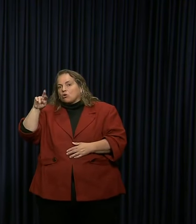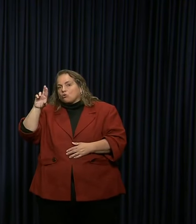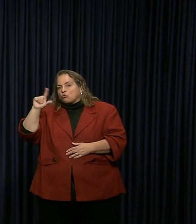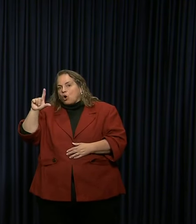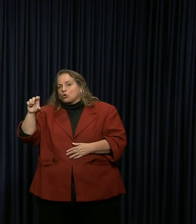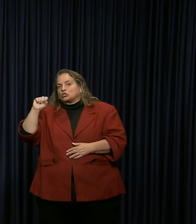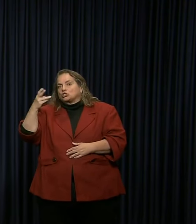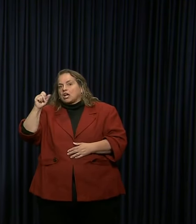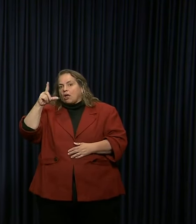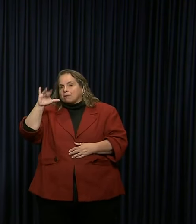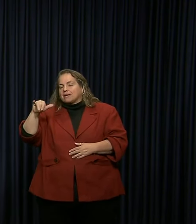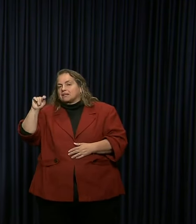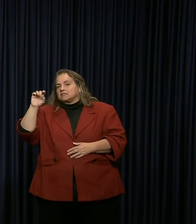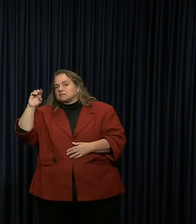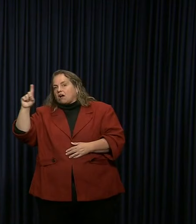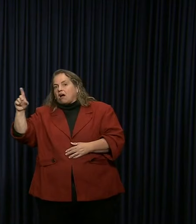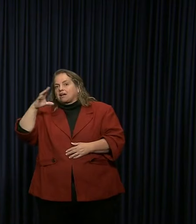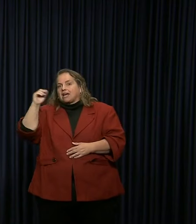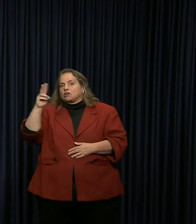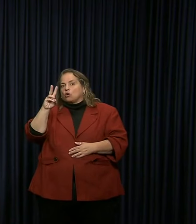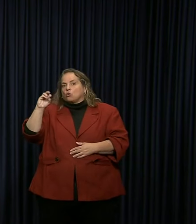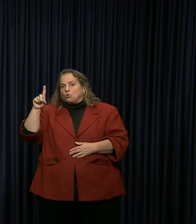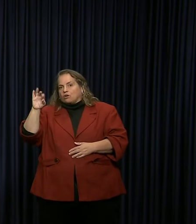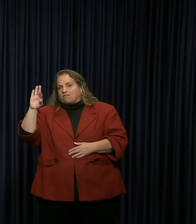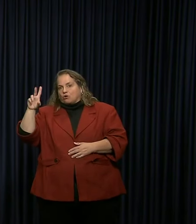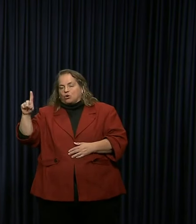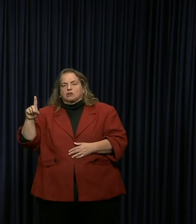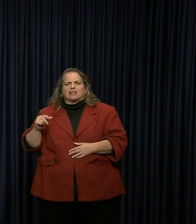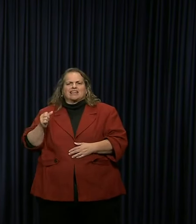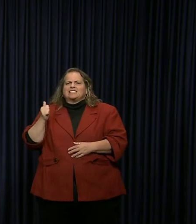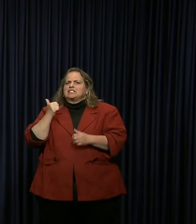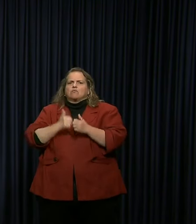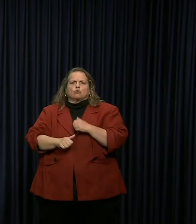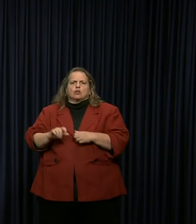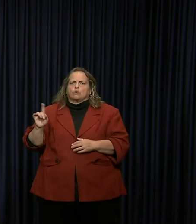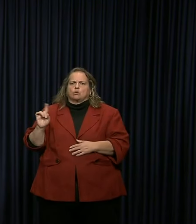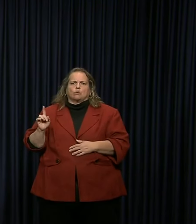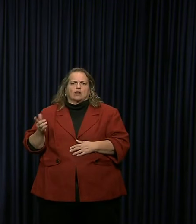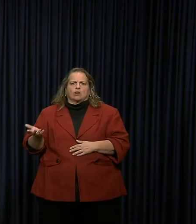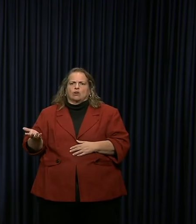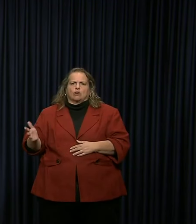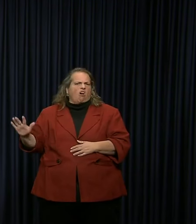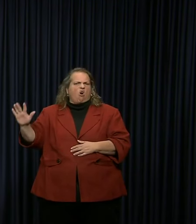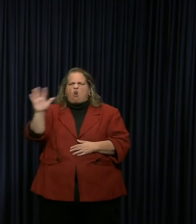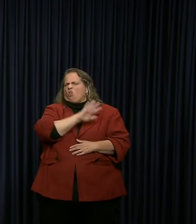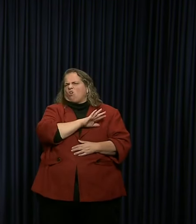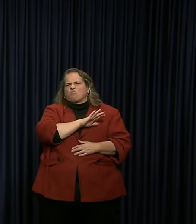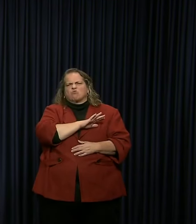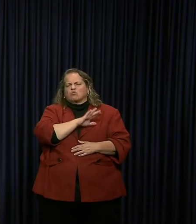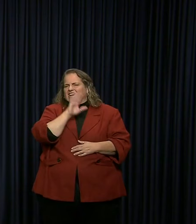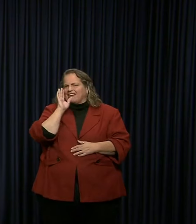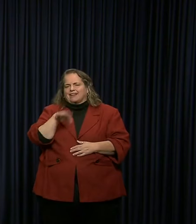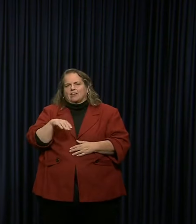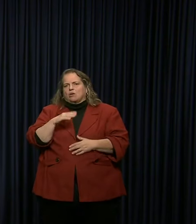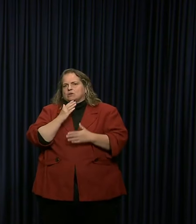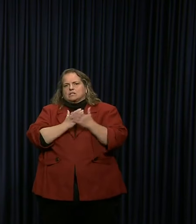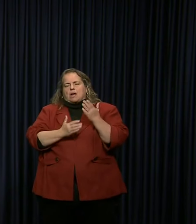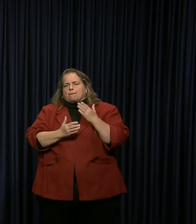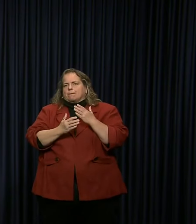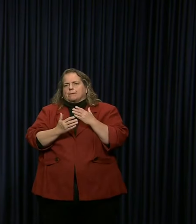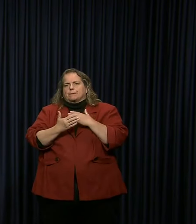Todd, Wayne, and Woodford. It's everywhere, right? I mean, I know we've got a couple of counties, at least I